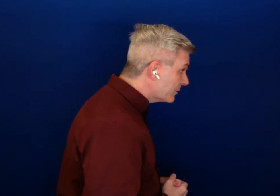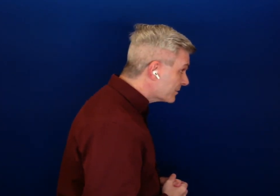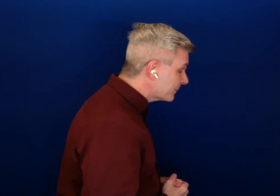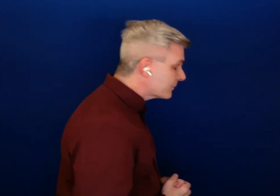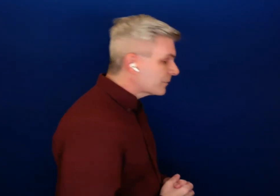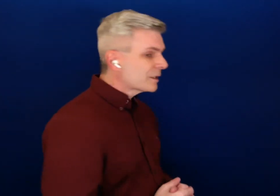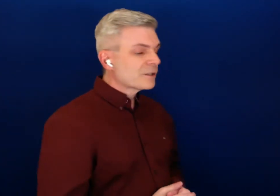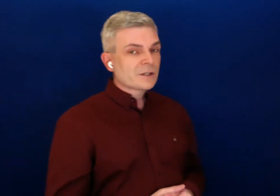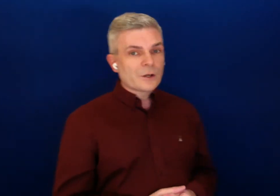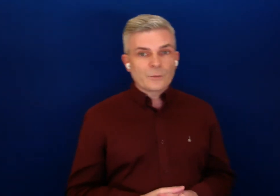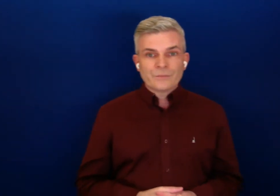eyebrows. So,